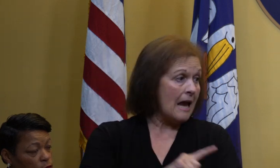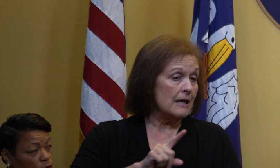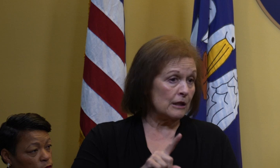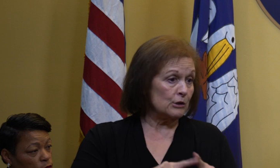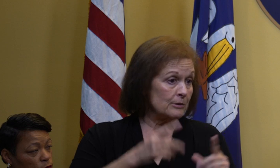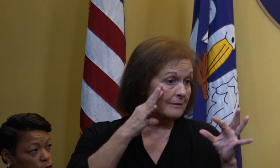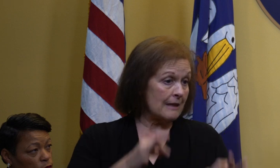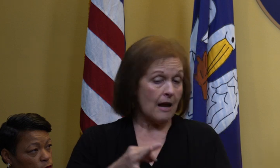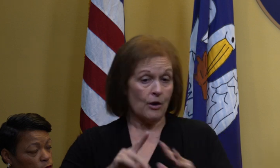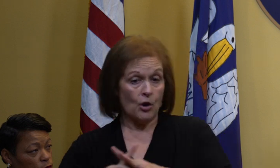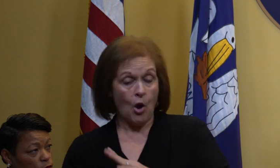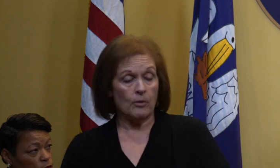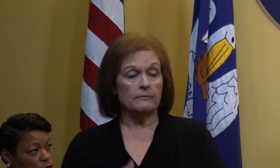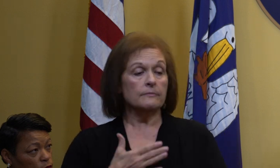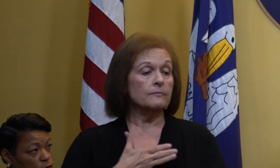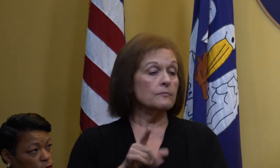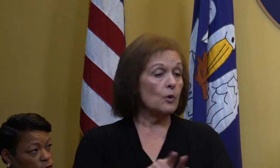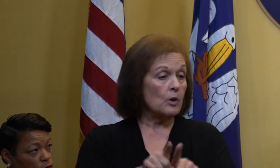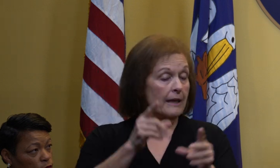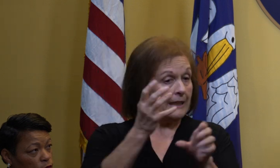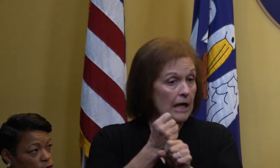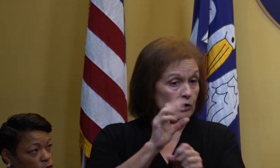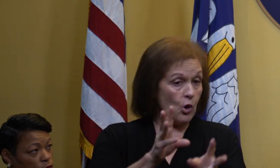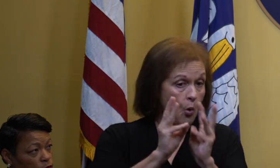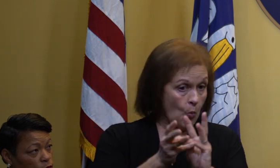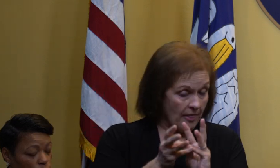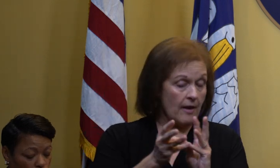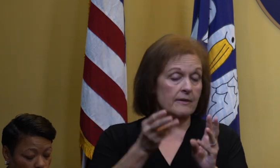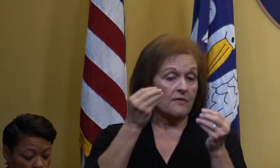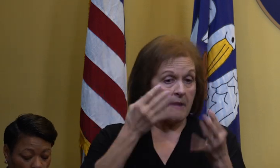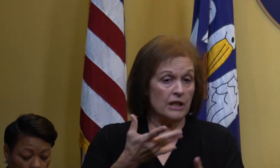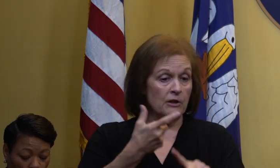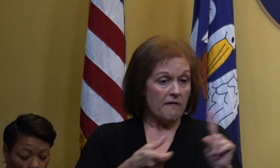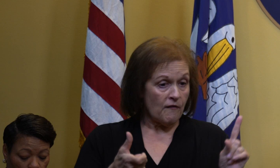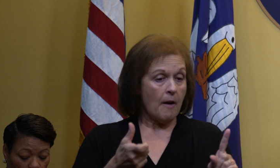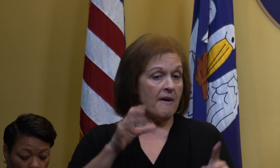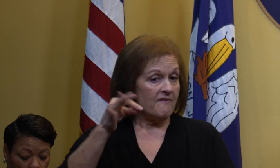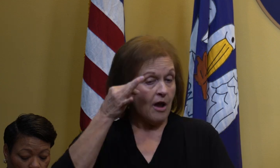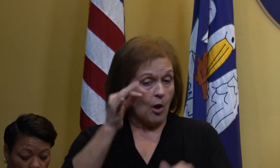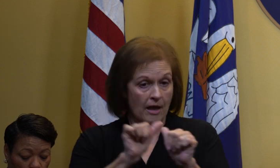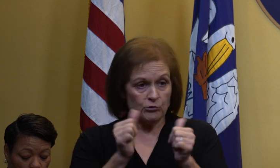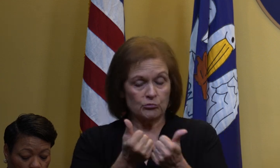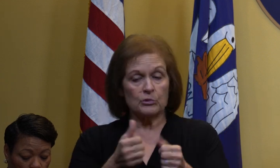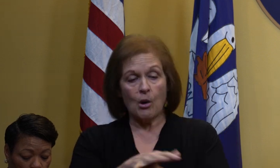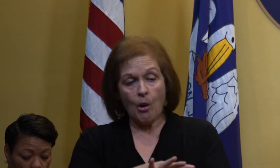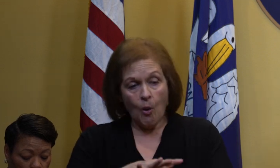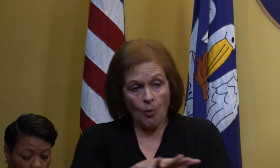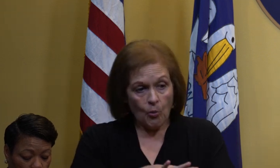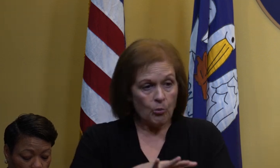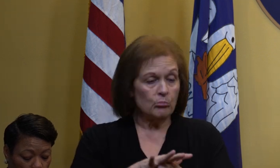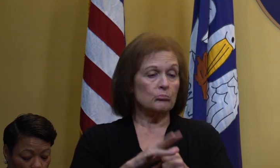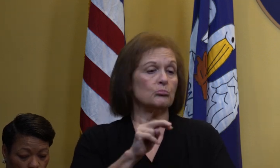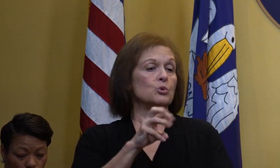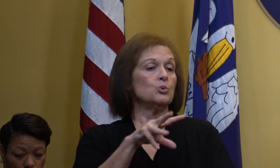or go. And please also remember to get your weather information from legitimate weather sources, such as a federal agency, your local officials,